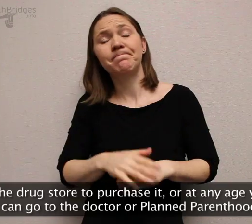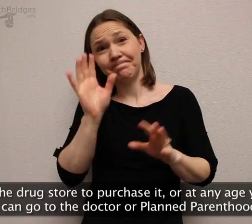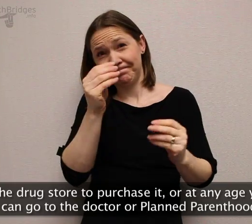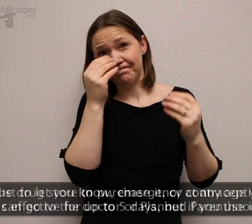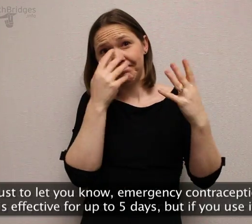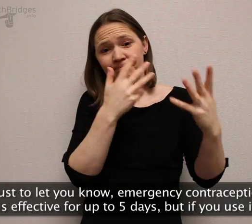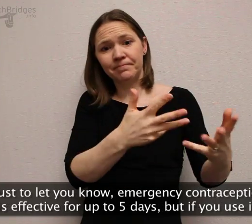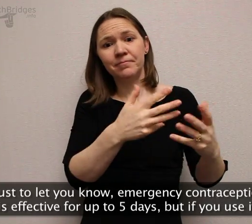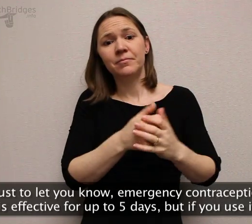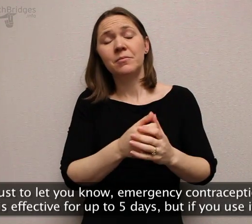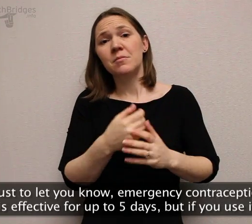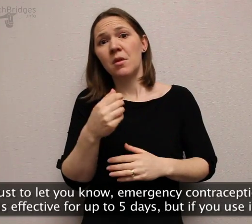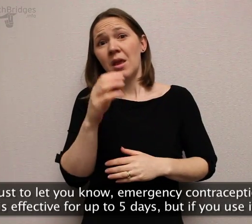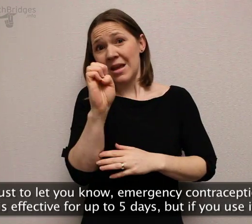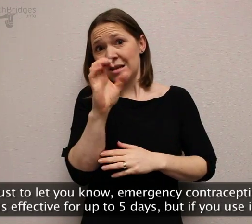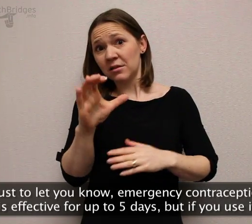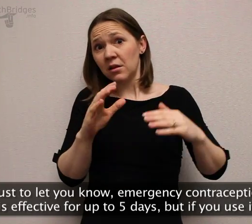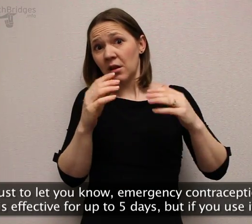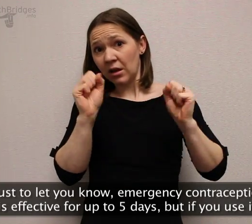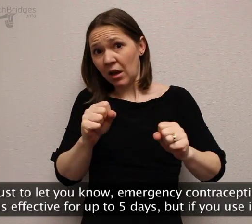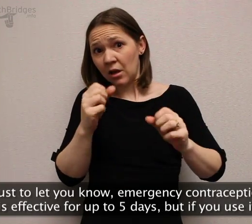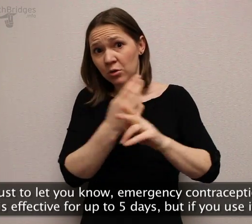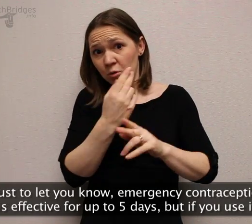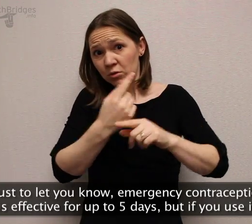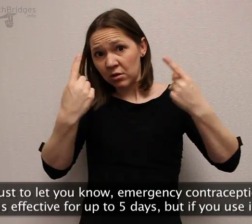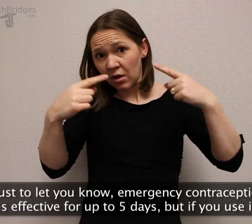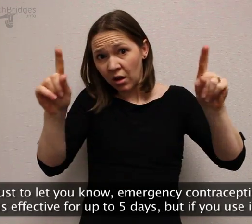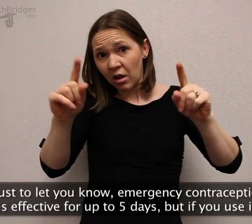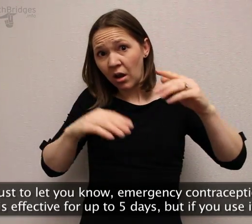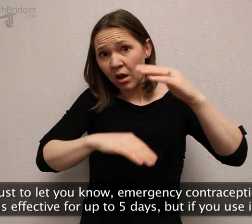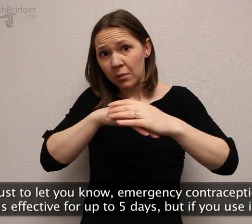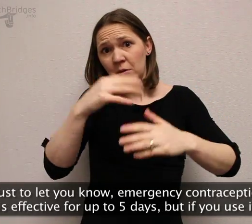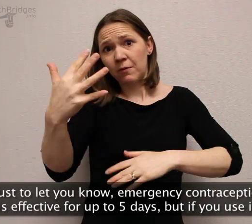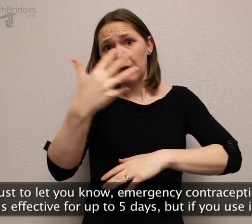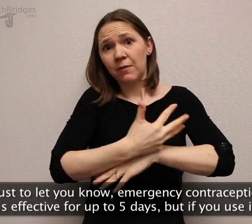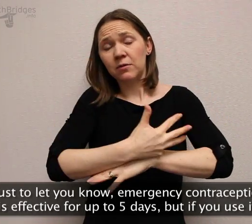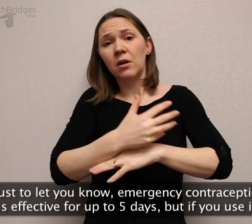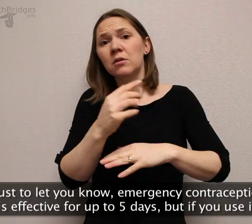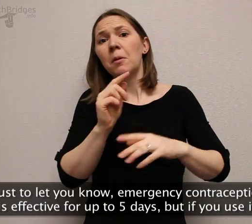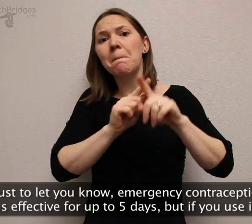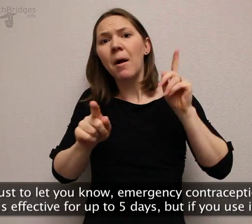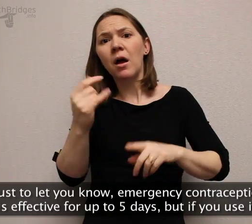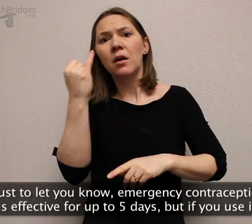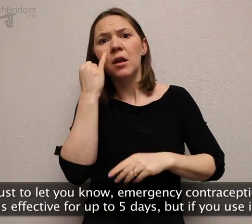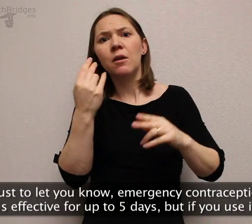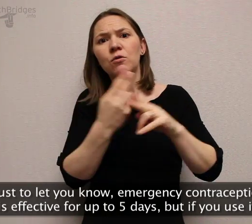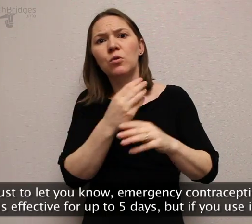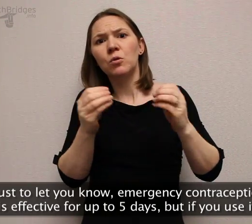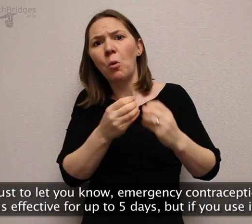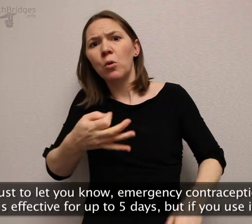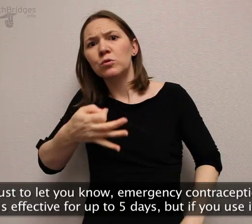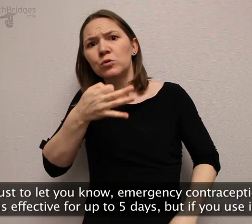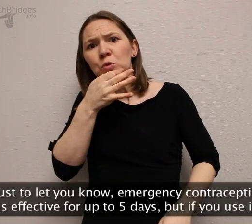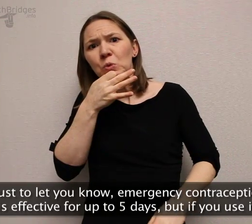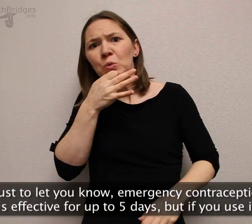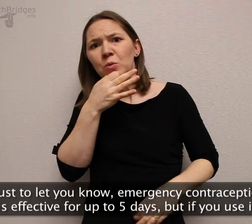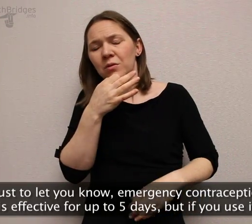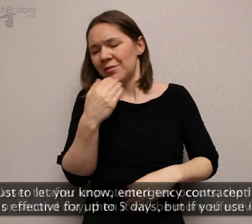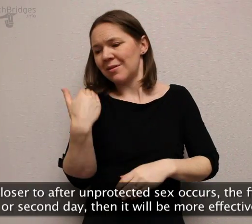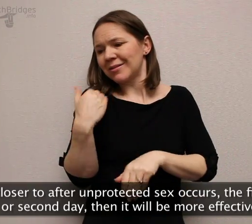Parenthood. Just to let you know, emergency contraception is effective for up to 5 days, but if you use it closer